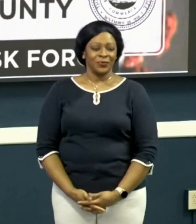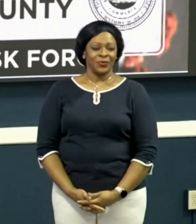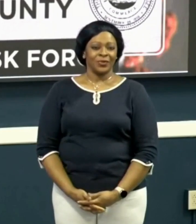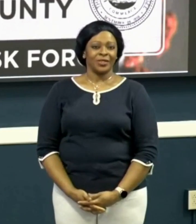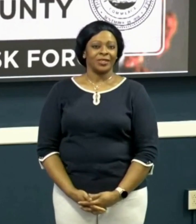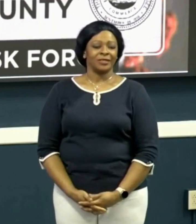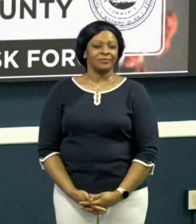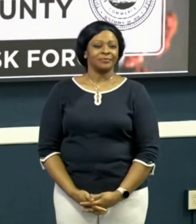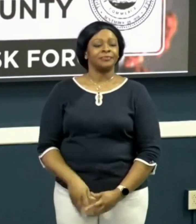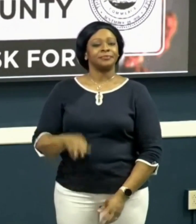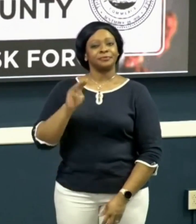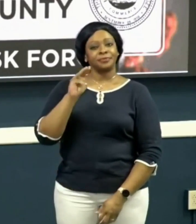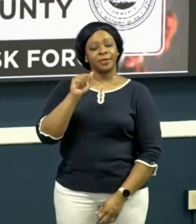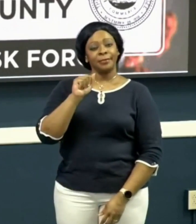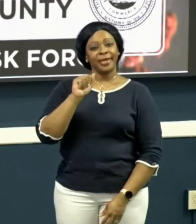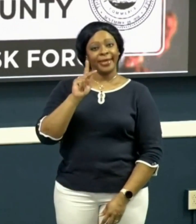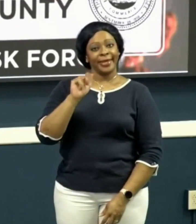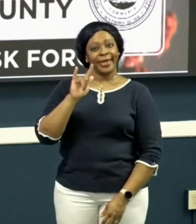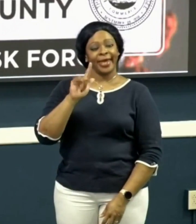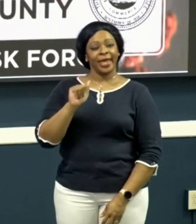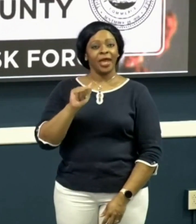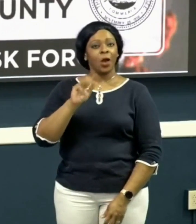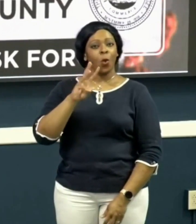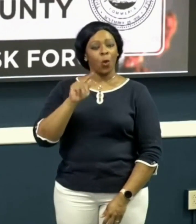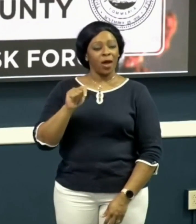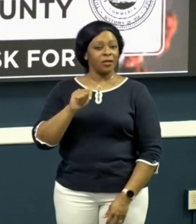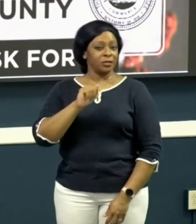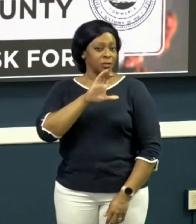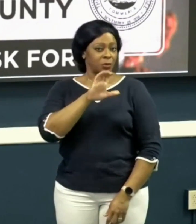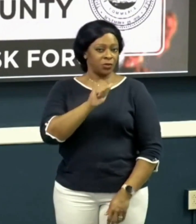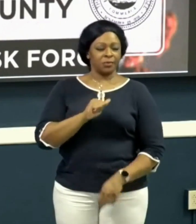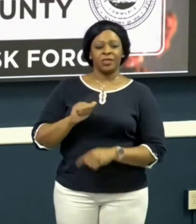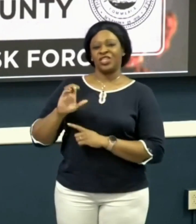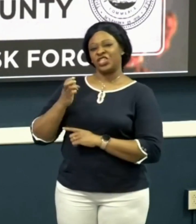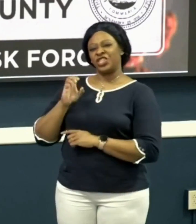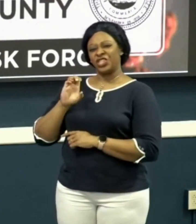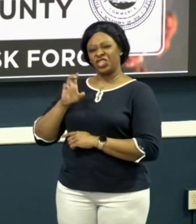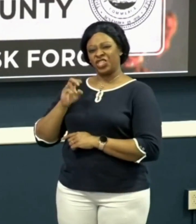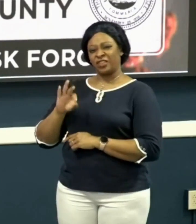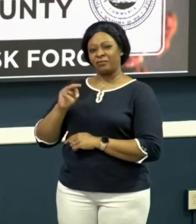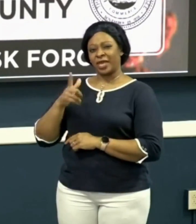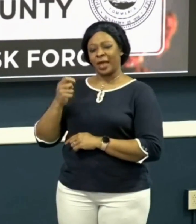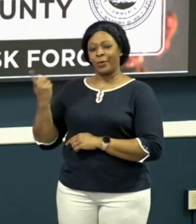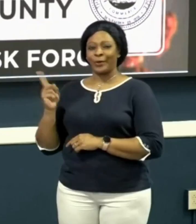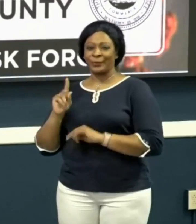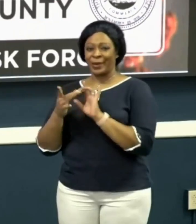Michaela Watts, Commercial Appeal. And Chief McGowan's going to come and make a few comments about that as well.